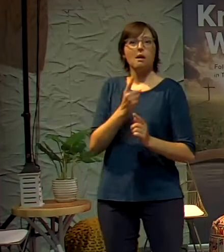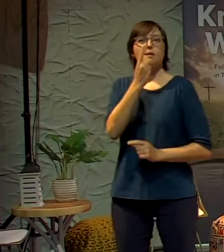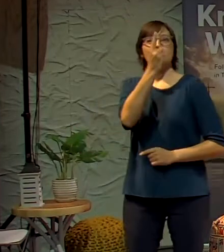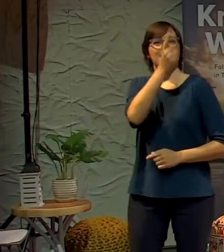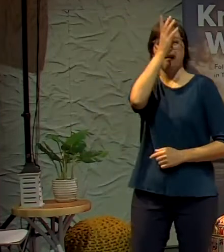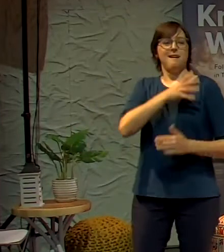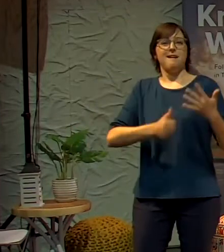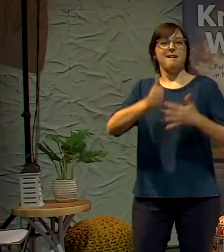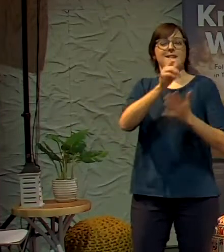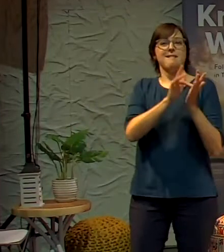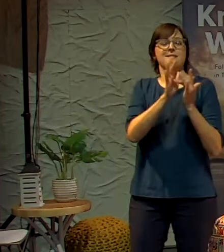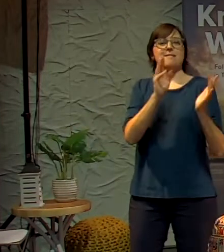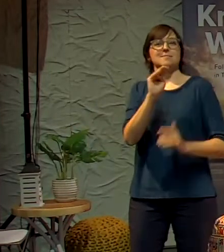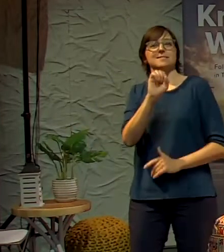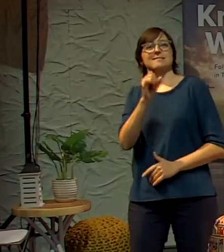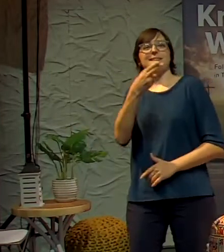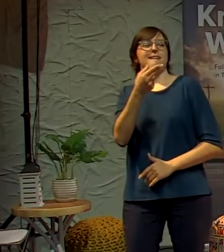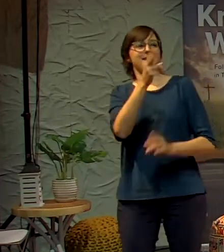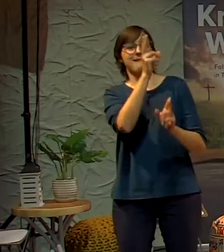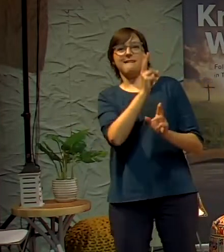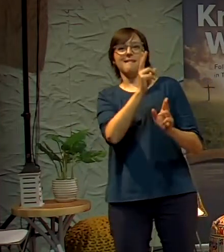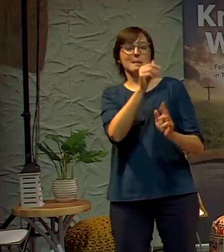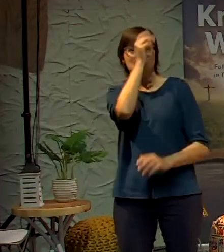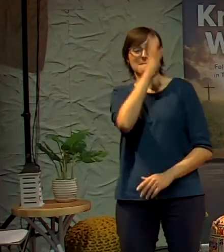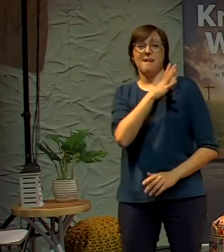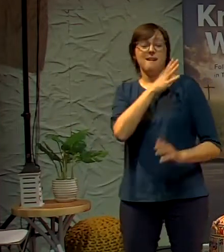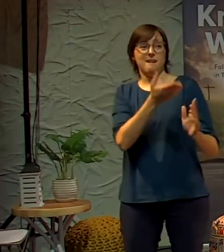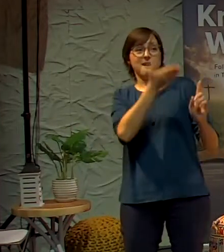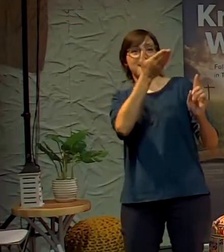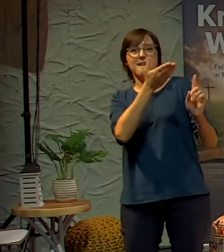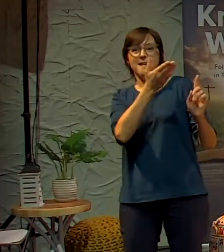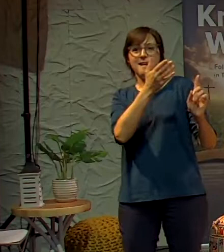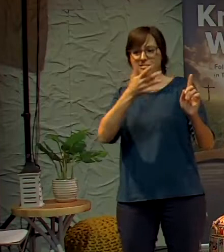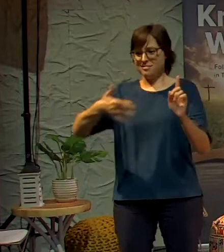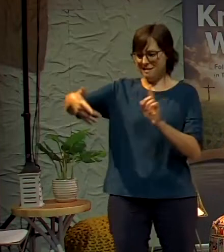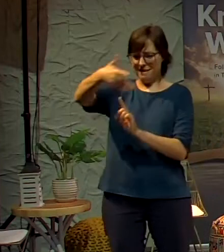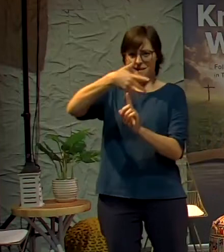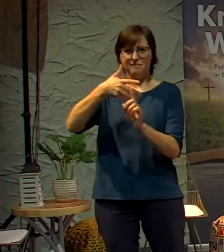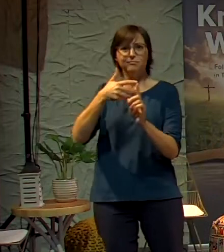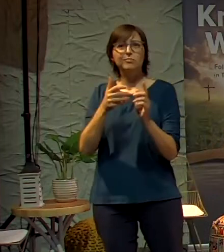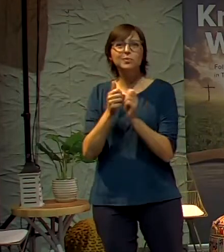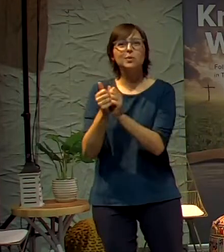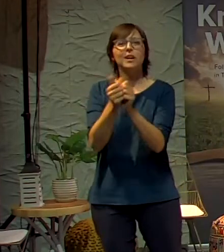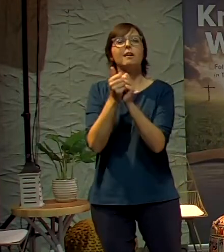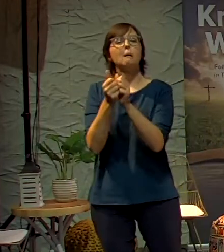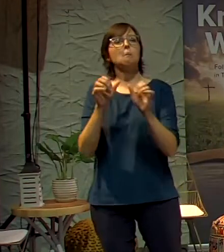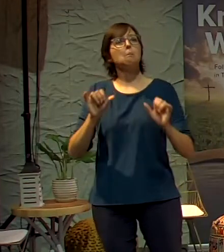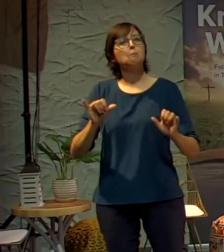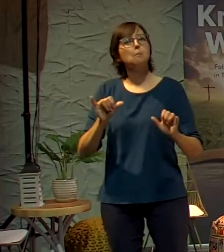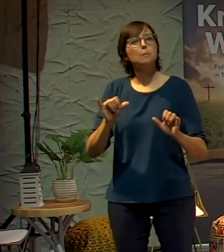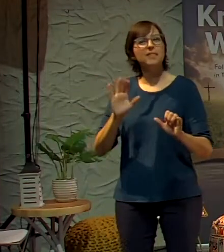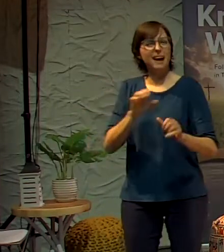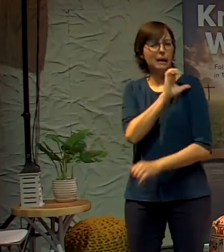Messiah, the man. And they're hanging out together. I mean, can you imagine the sense, the